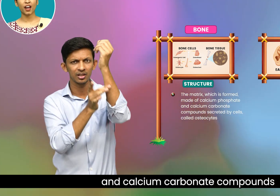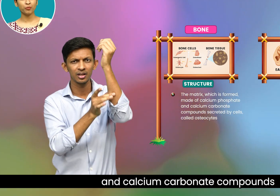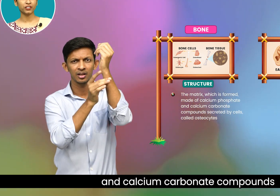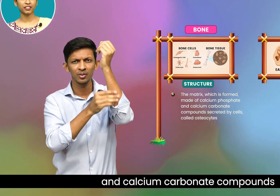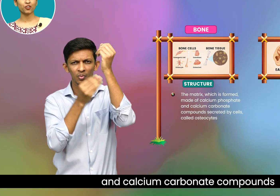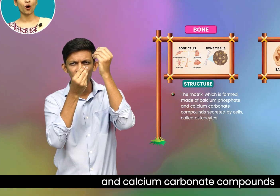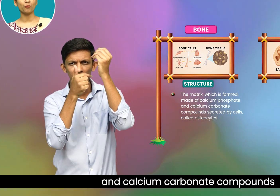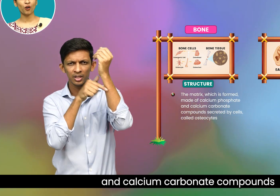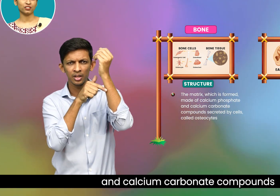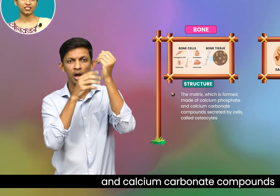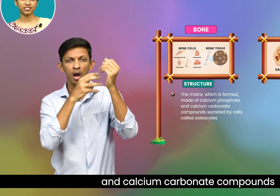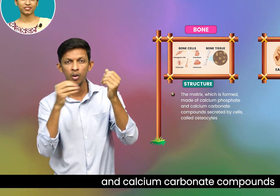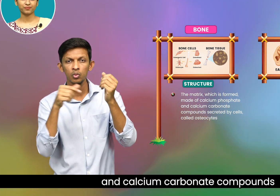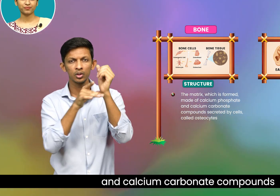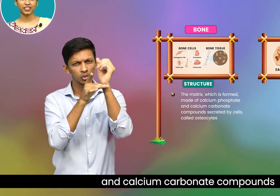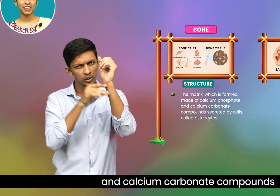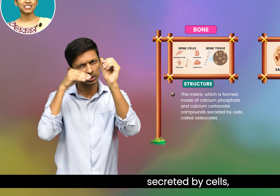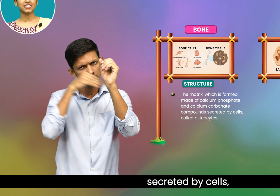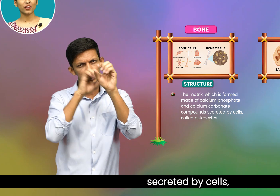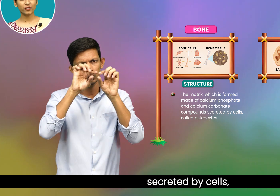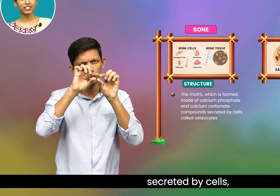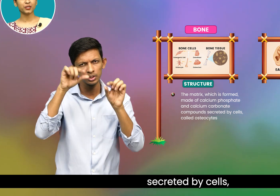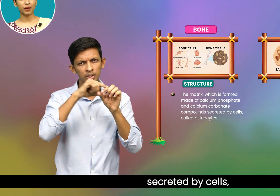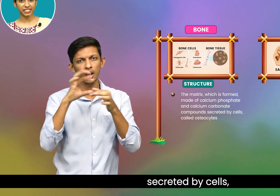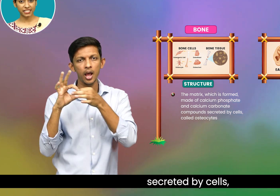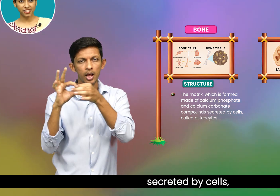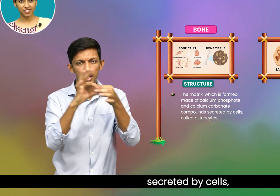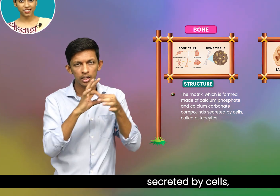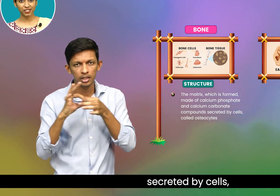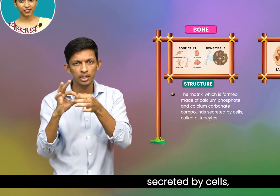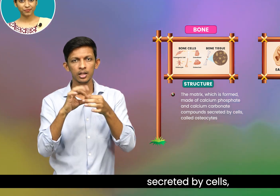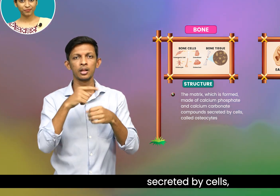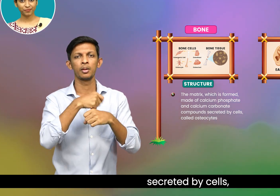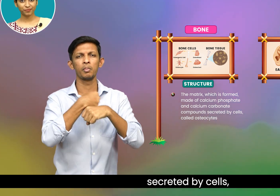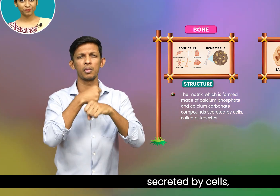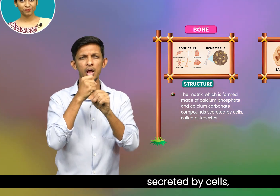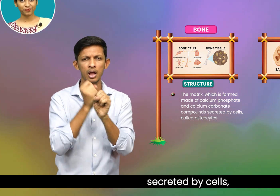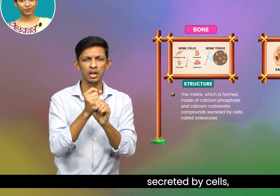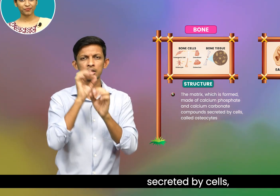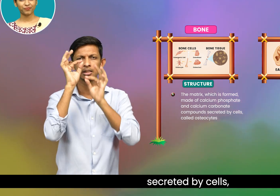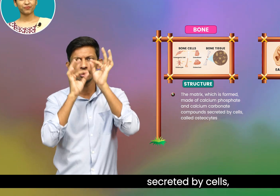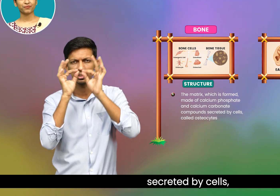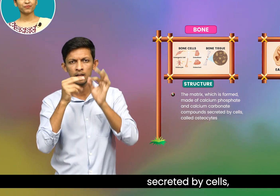calcium carbonate compounds secreted by cells